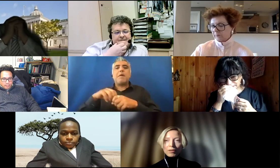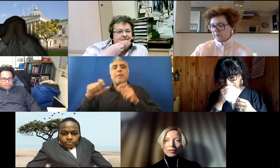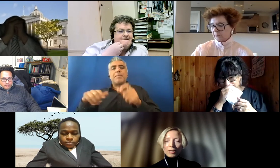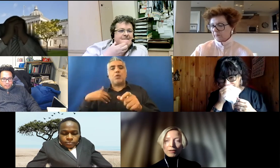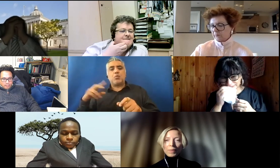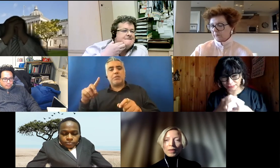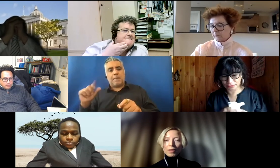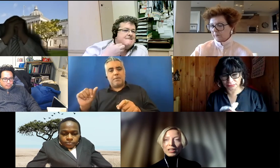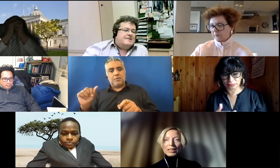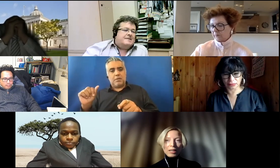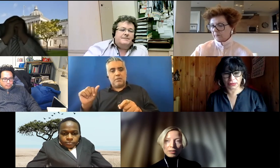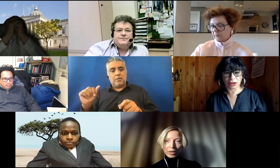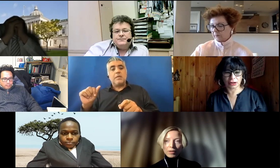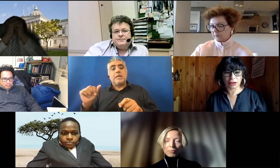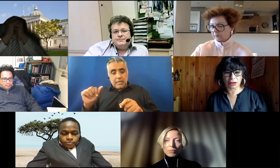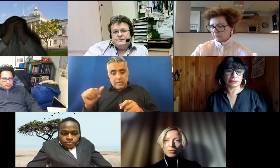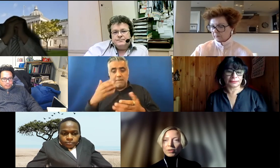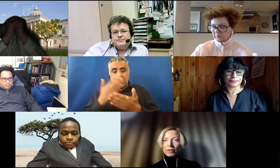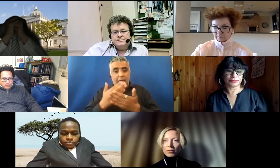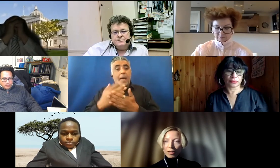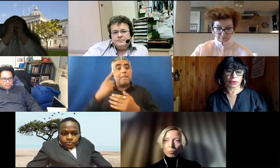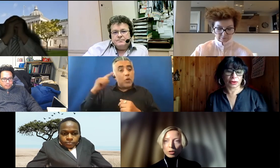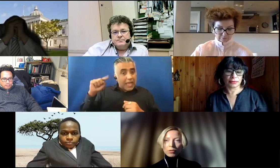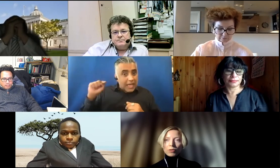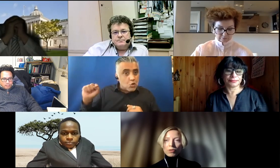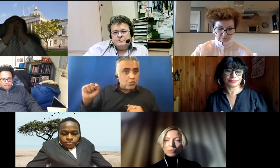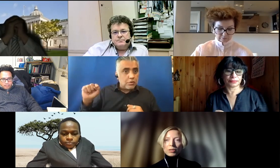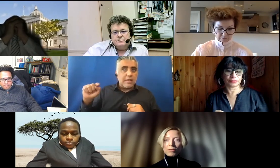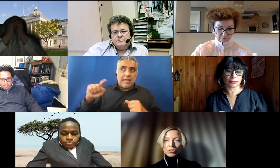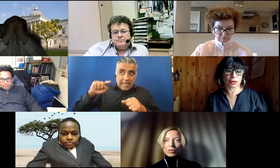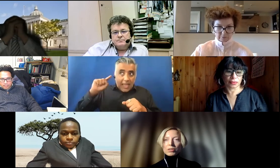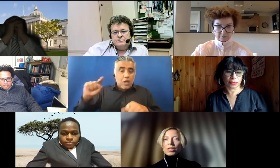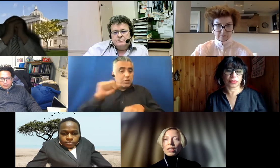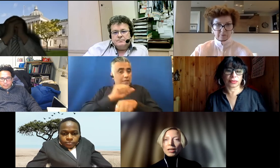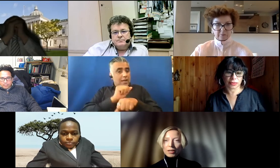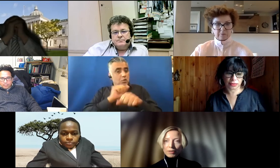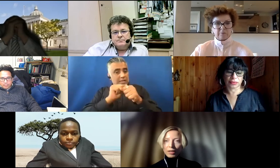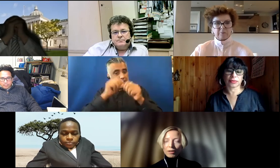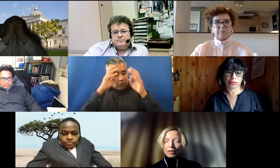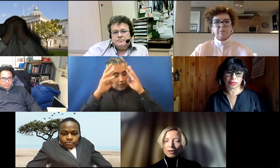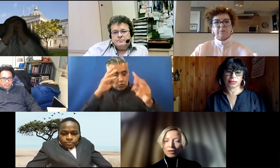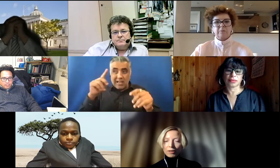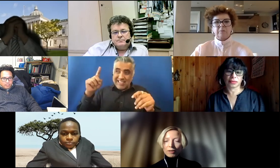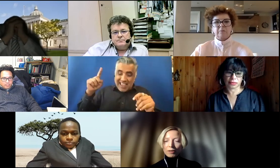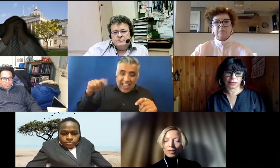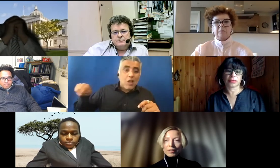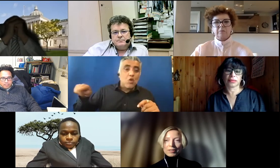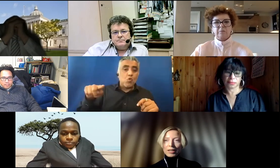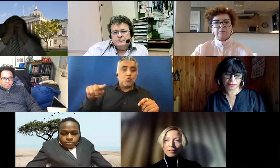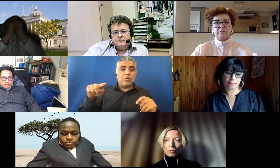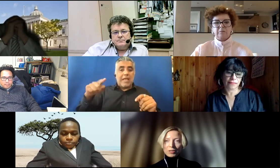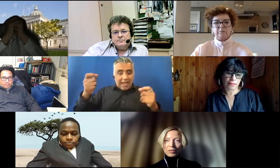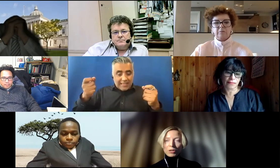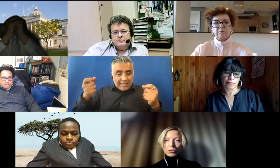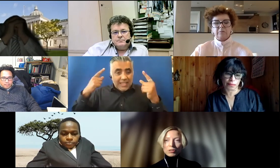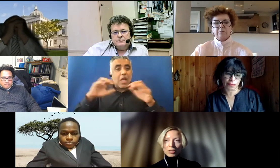and validated by them, that they work on those innovations, they understand